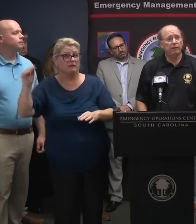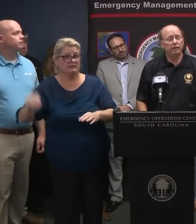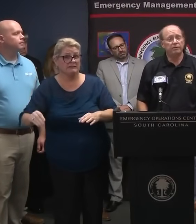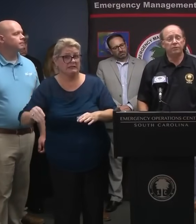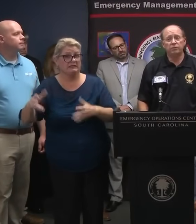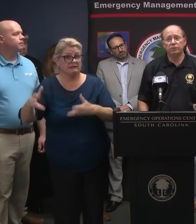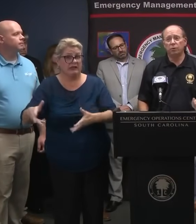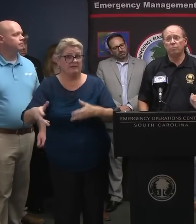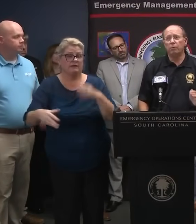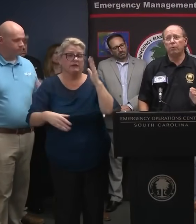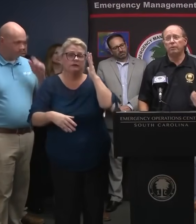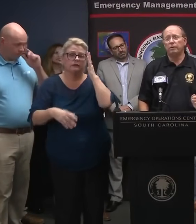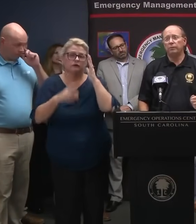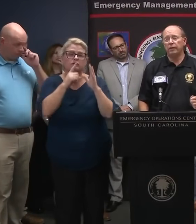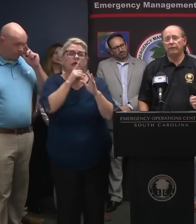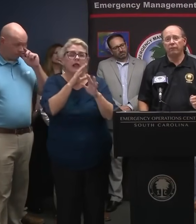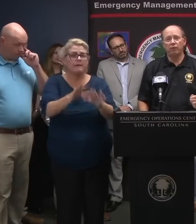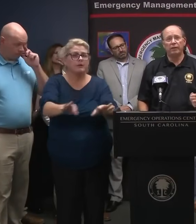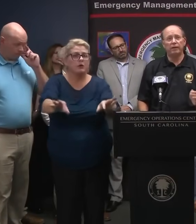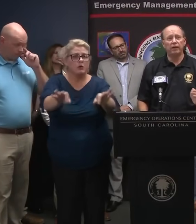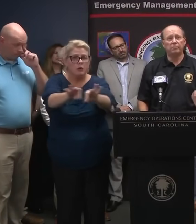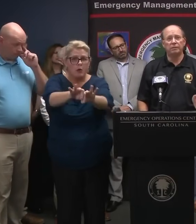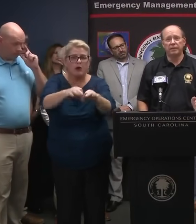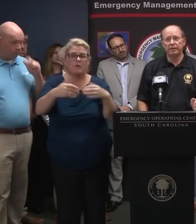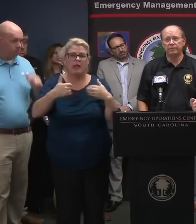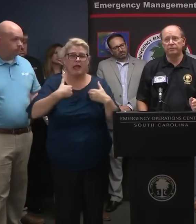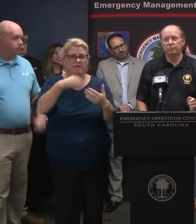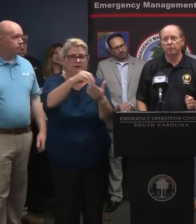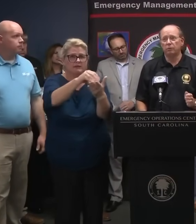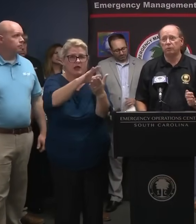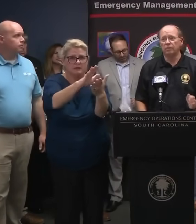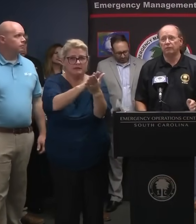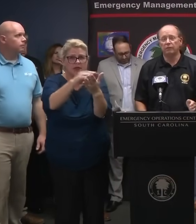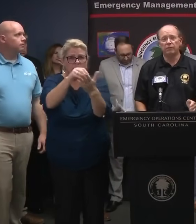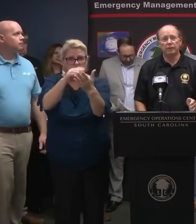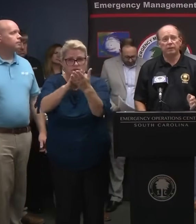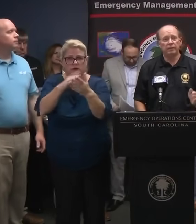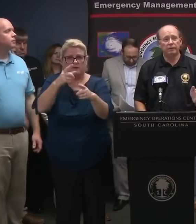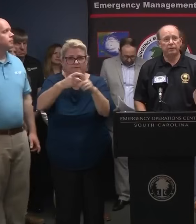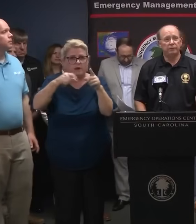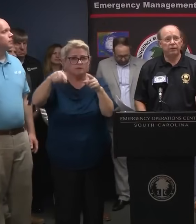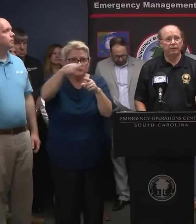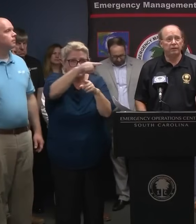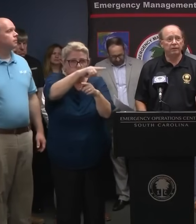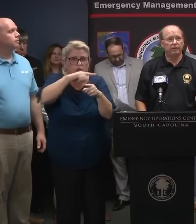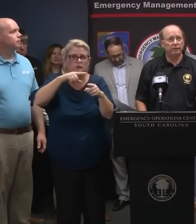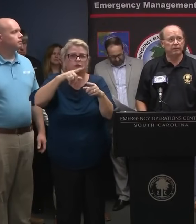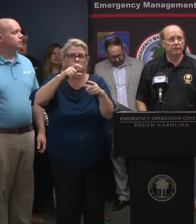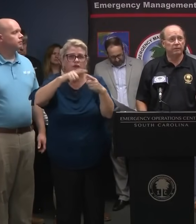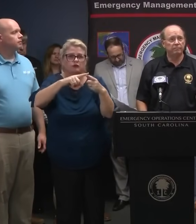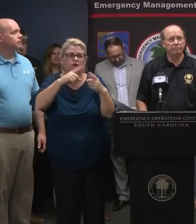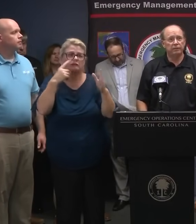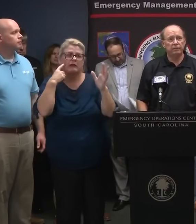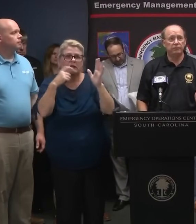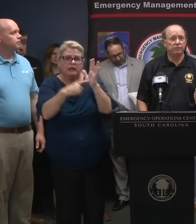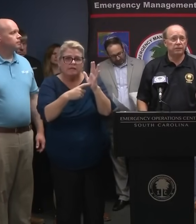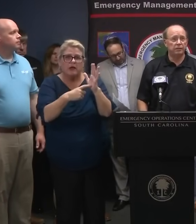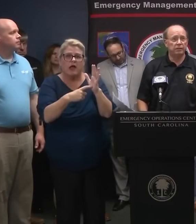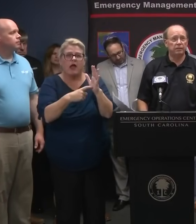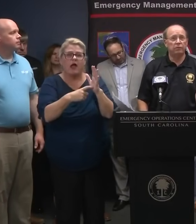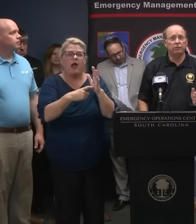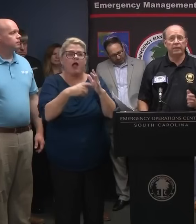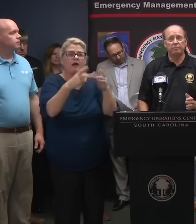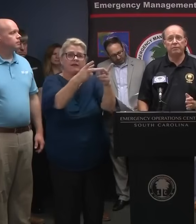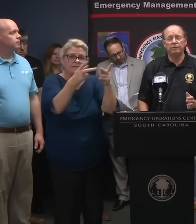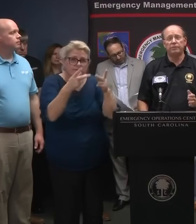And so it's so important that we have all that documentation from the local level, to identify the